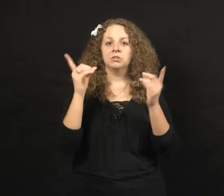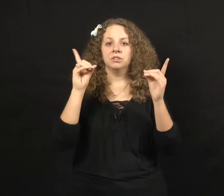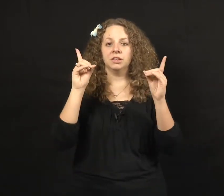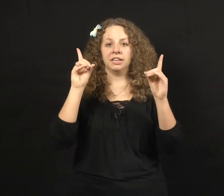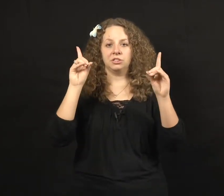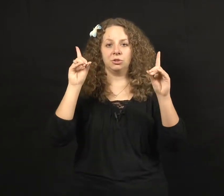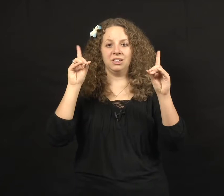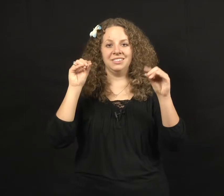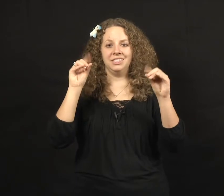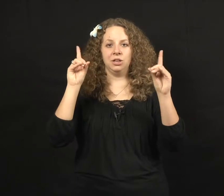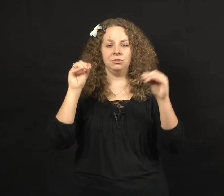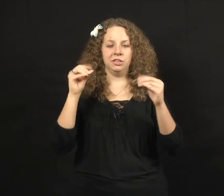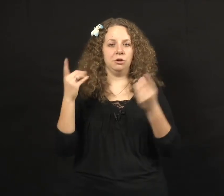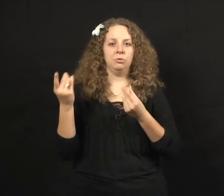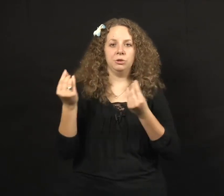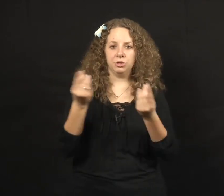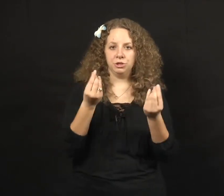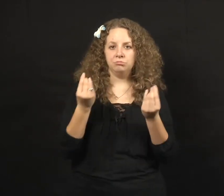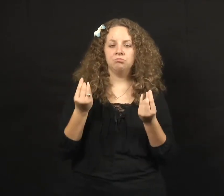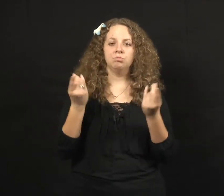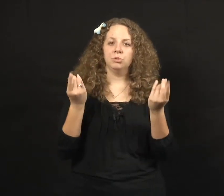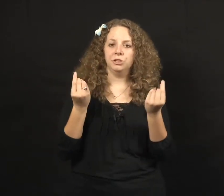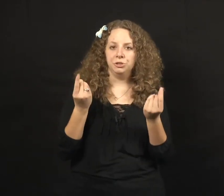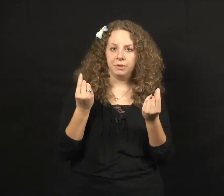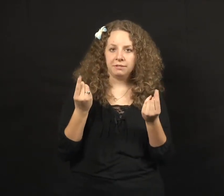The lexicalized D-O-D-O, what do you want to do? What are you doing?